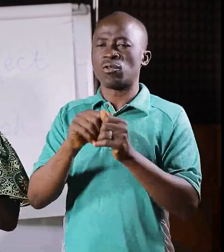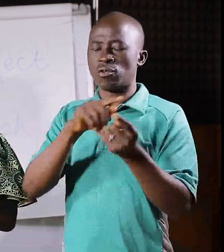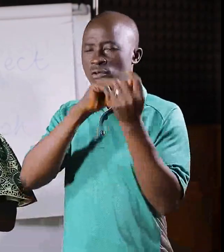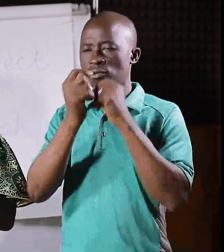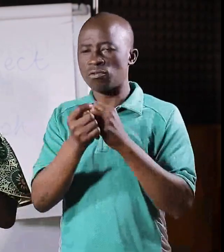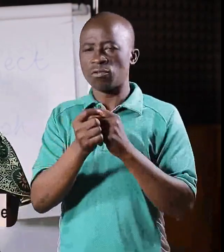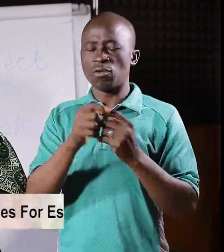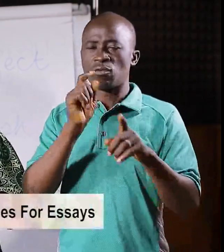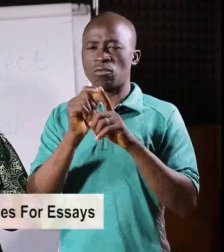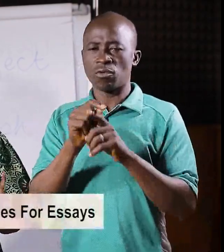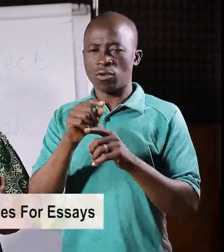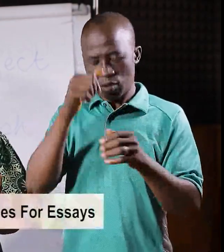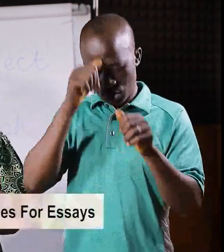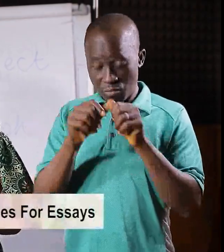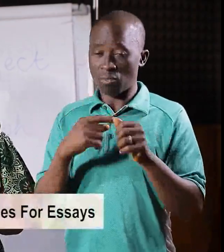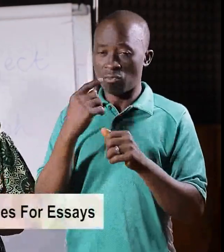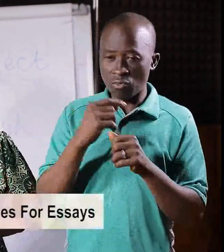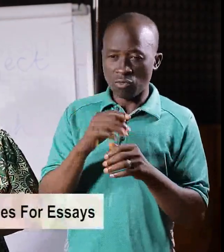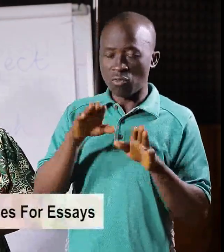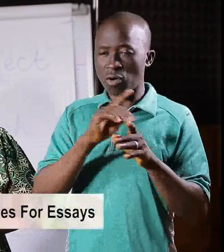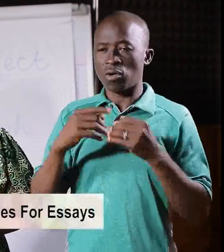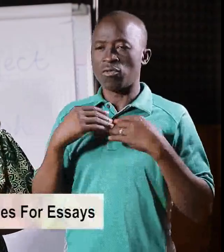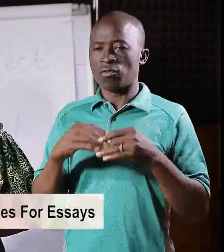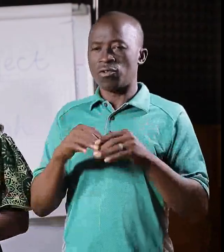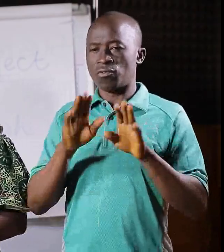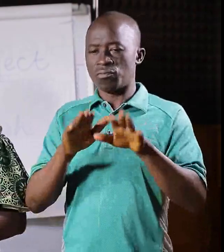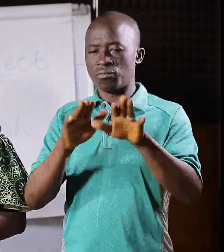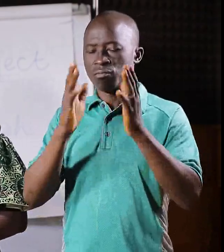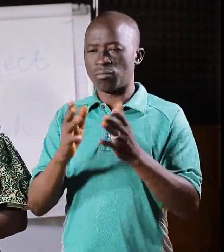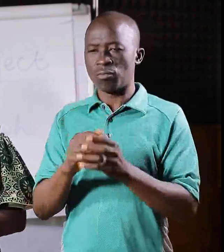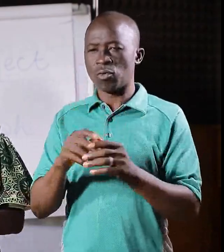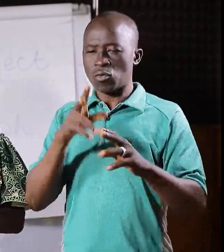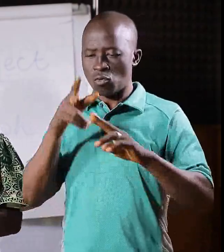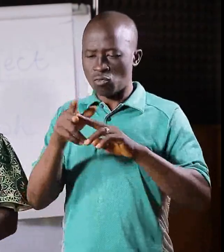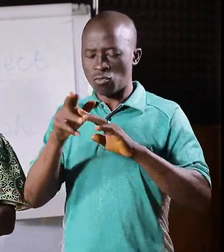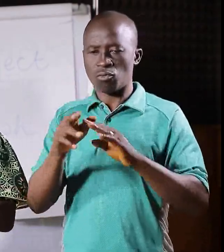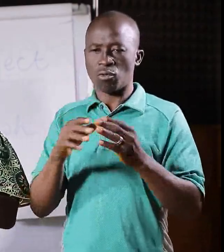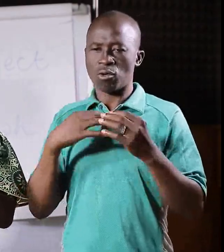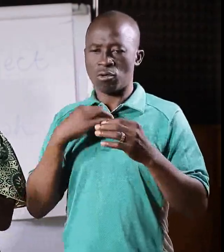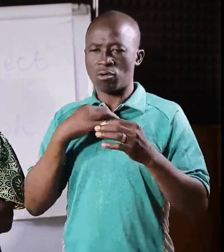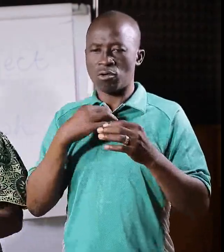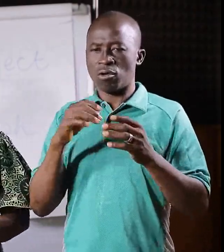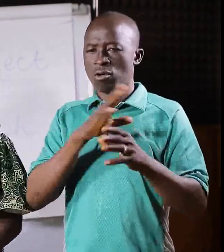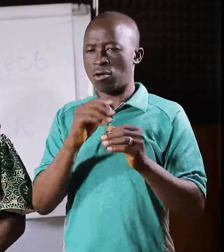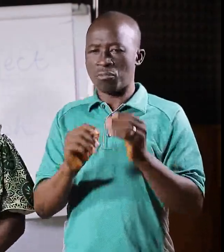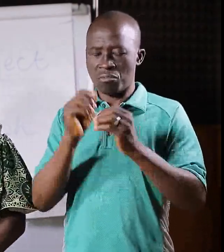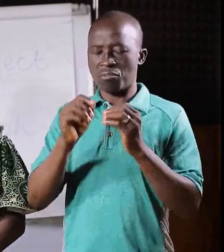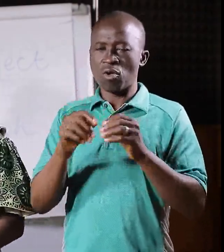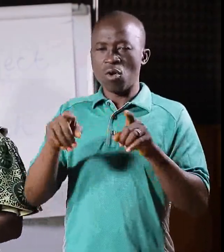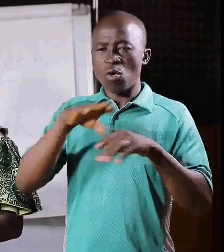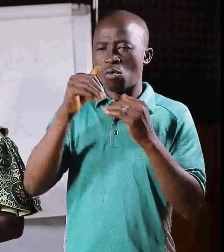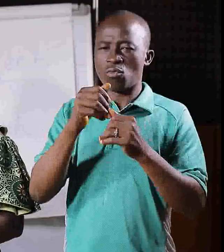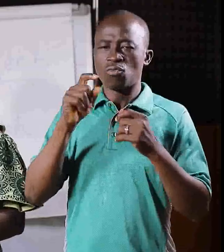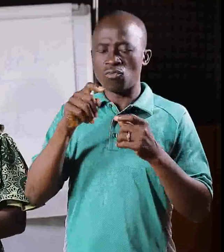I illustrated where you have the tailor that cuts the material into shreds. All you need to do as a good English language